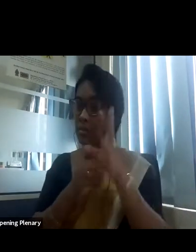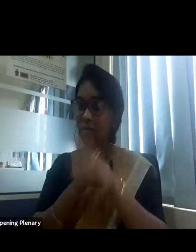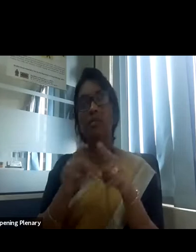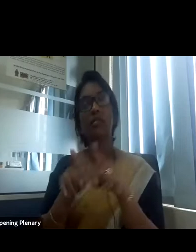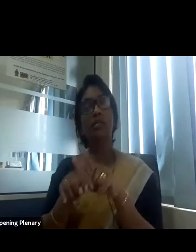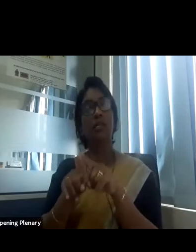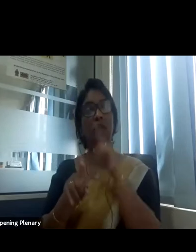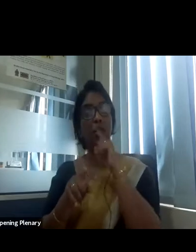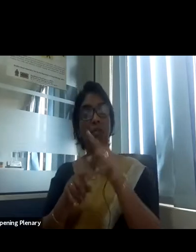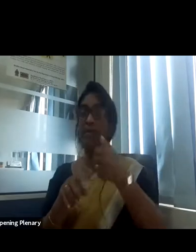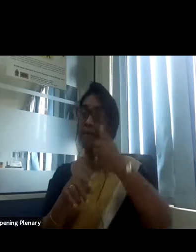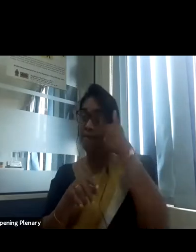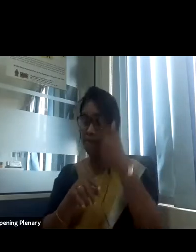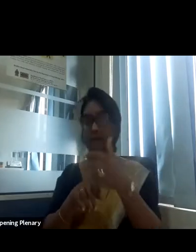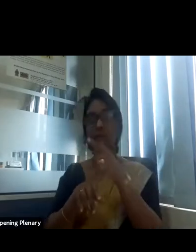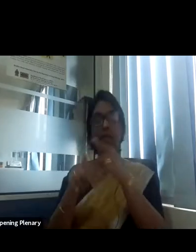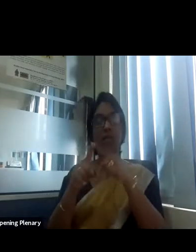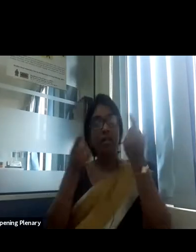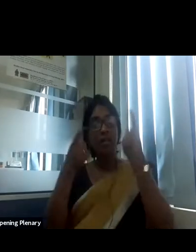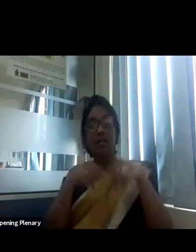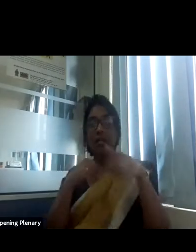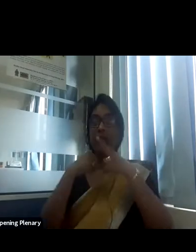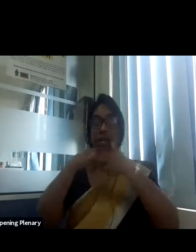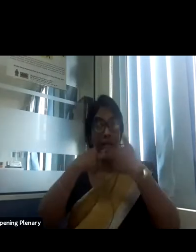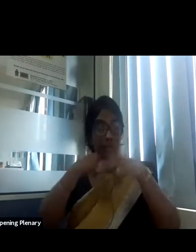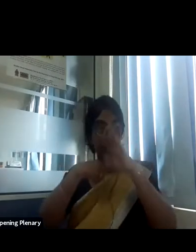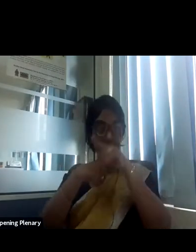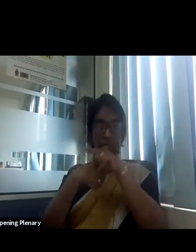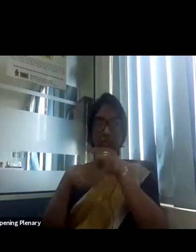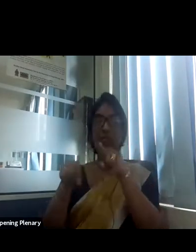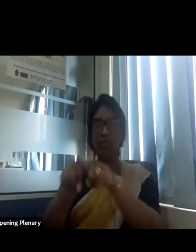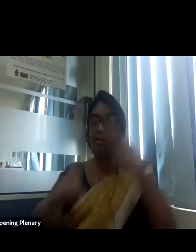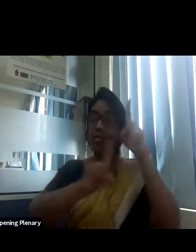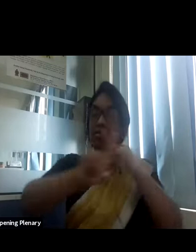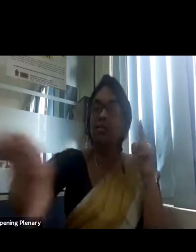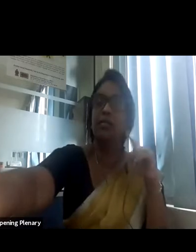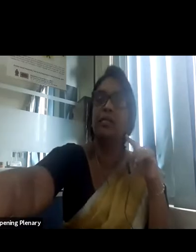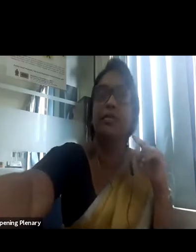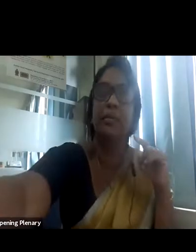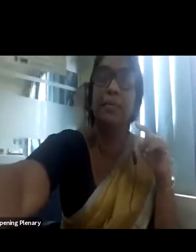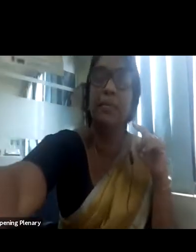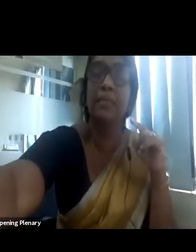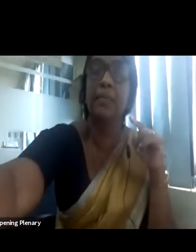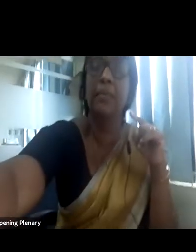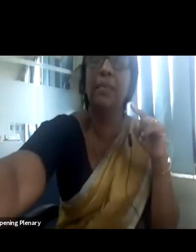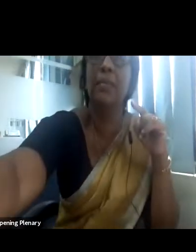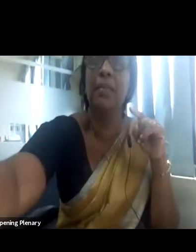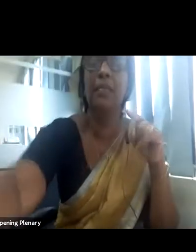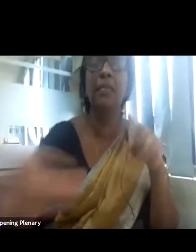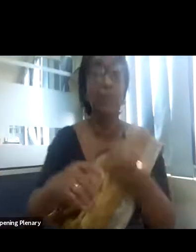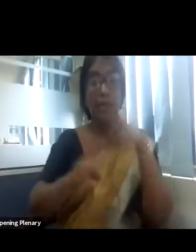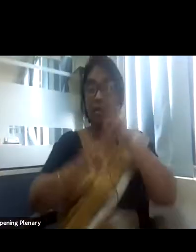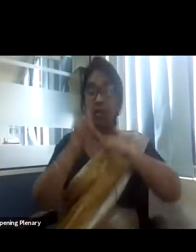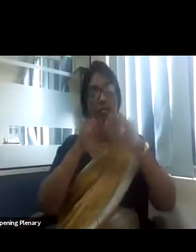Another reason is that the outcomes of these sessions will determine the way forward to deliver greater value